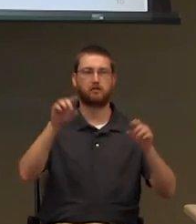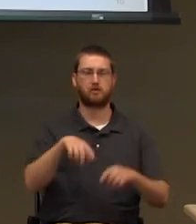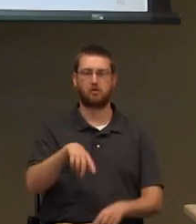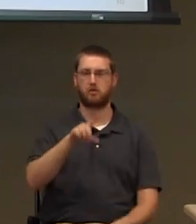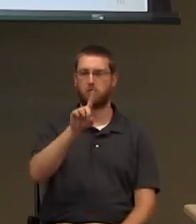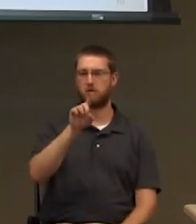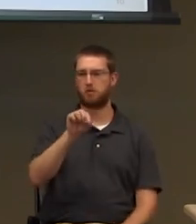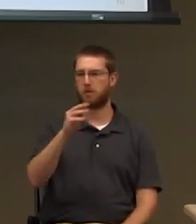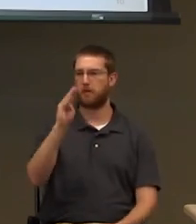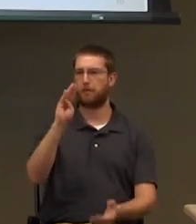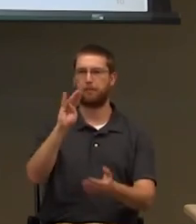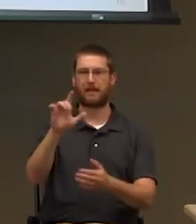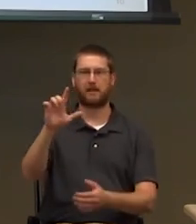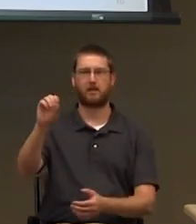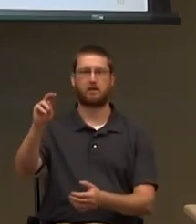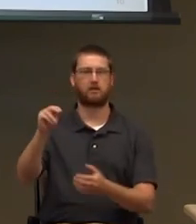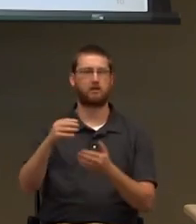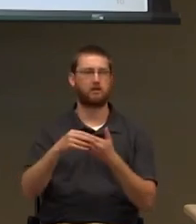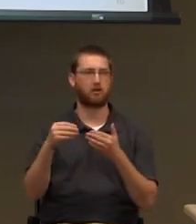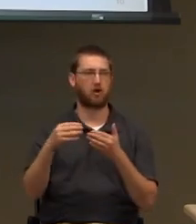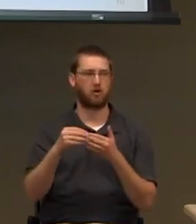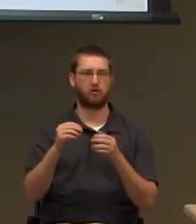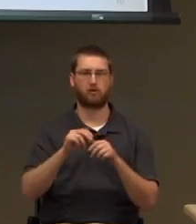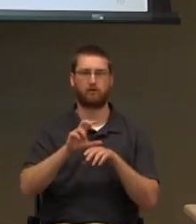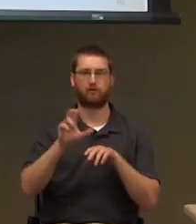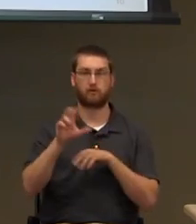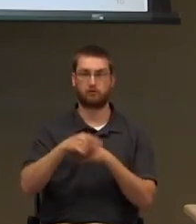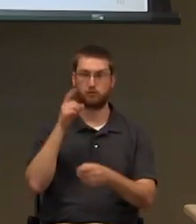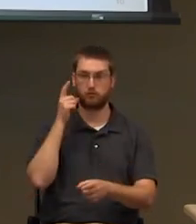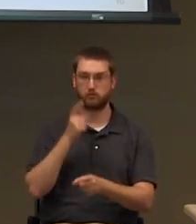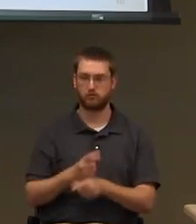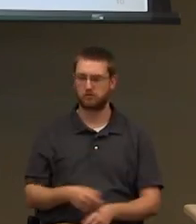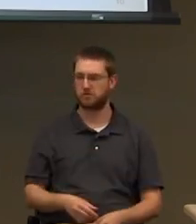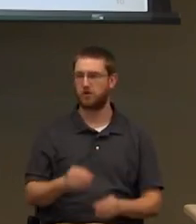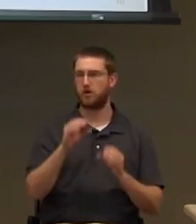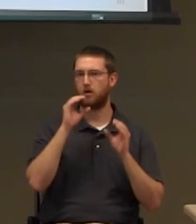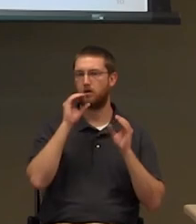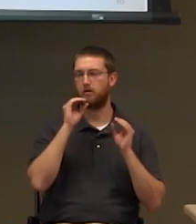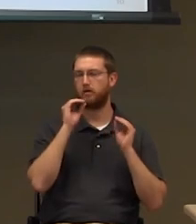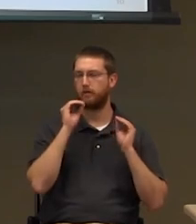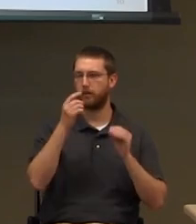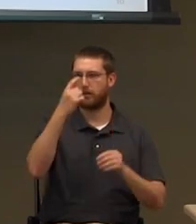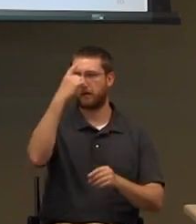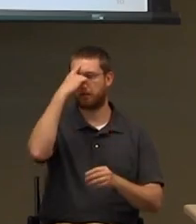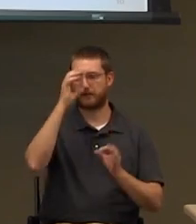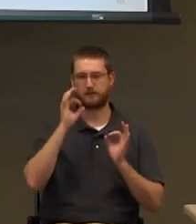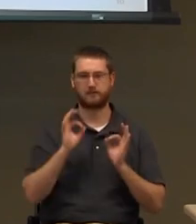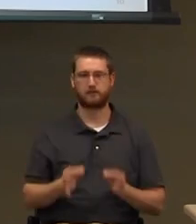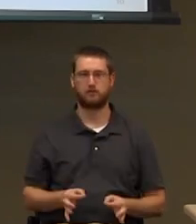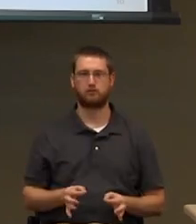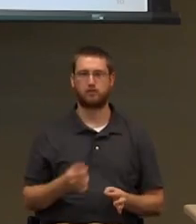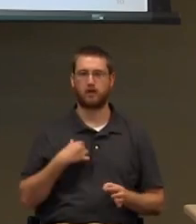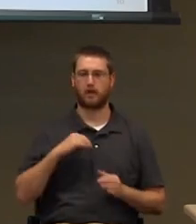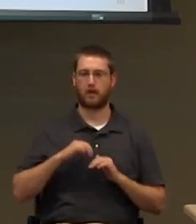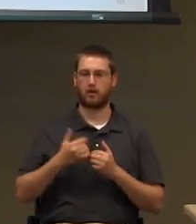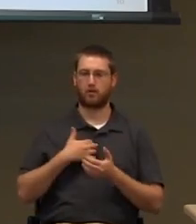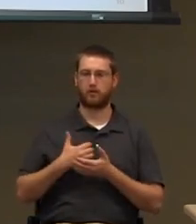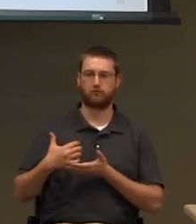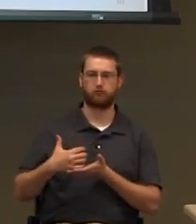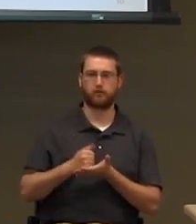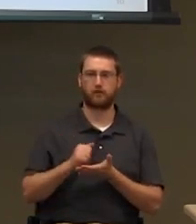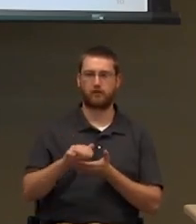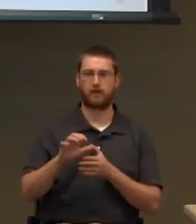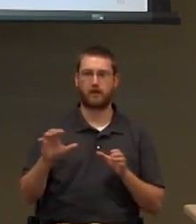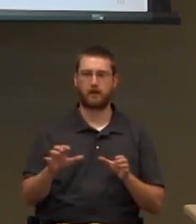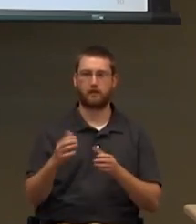$1.some-odd billion investment that they're about to do close by? I mean, that's a no-brainer. How do we take it, how do we capture a portion of that activity